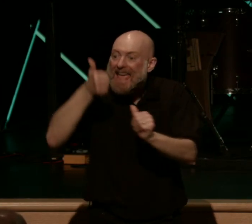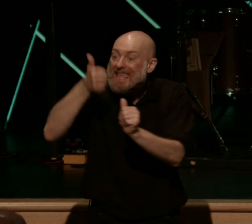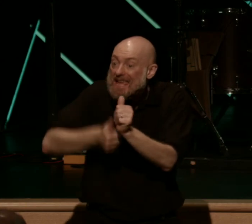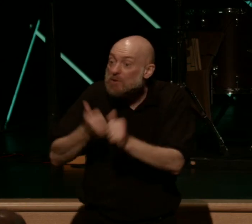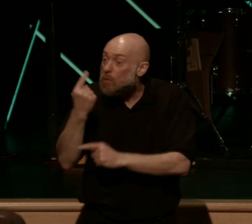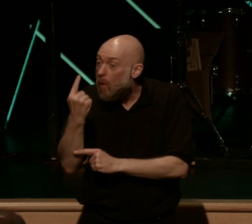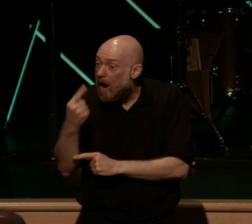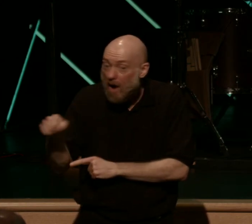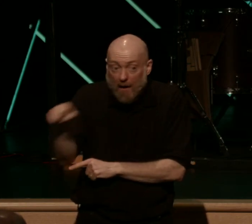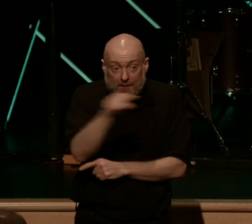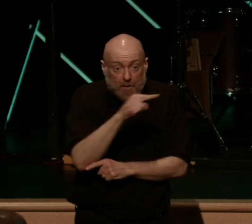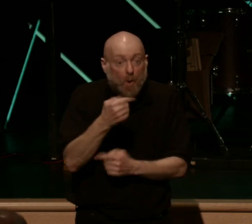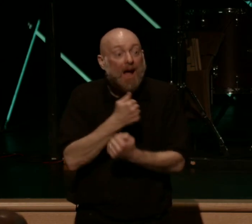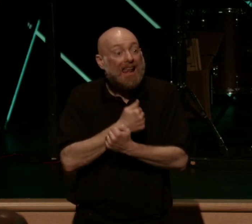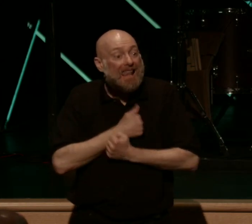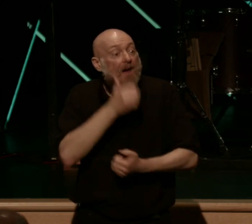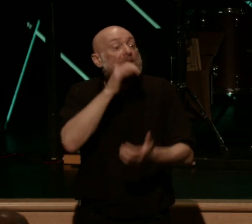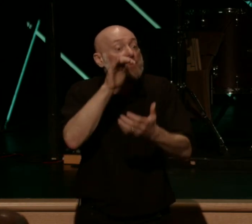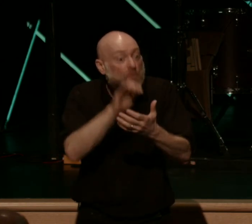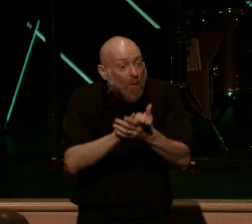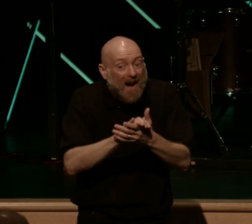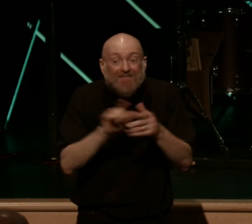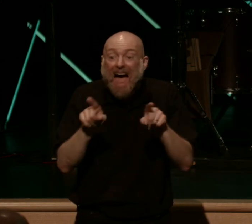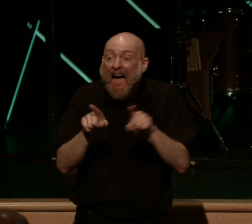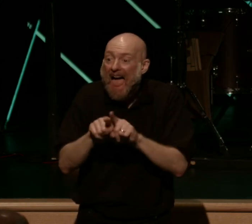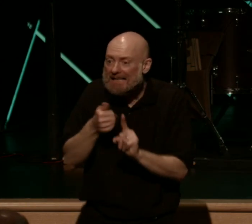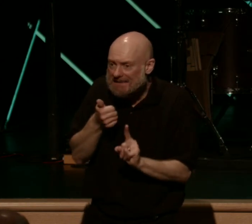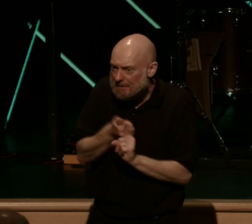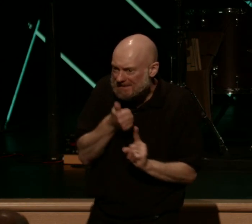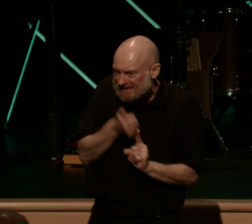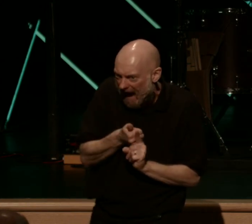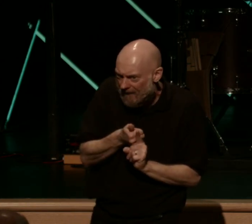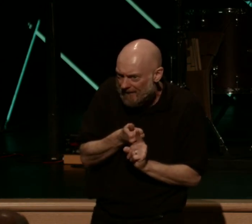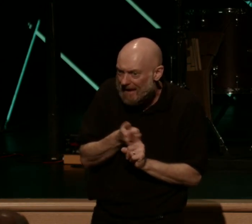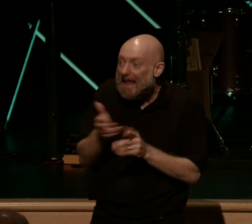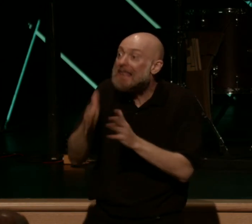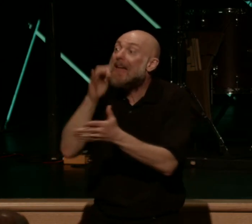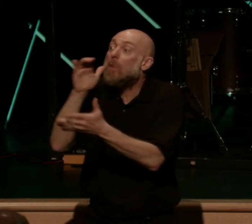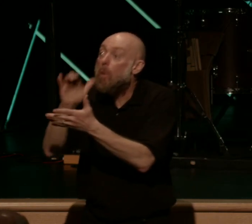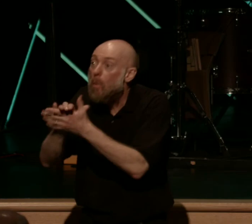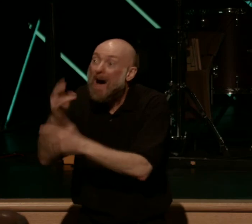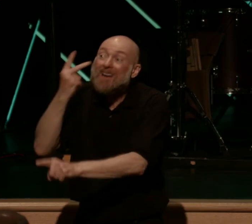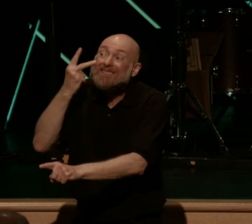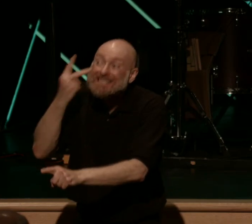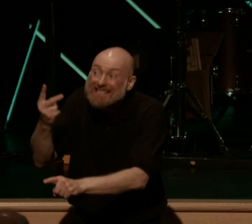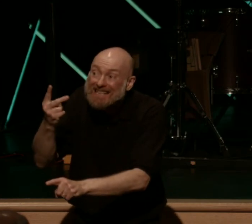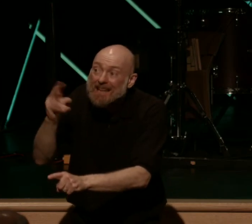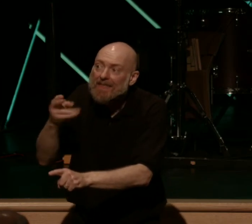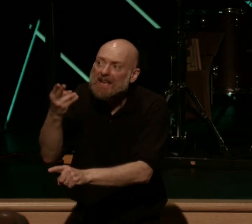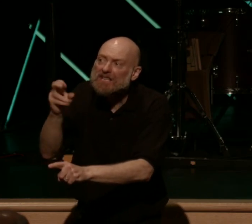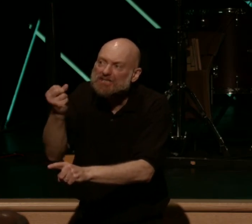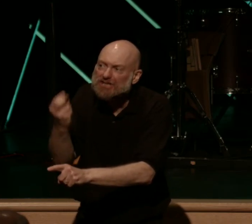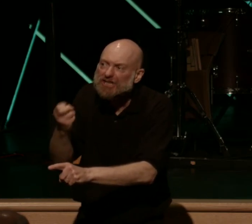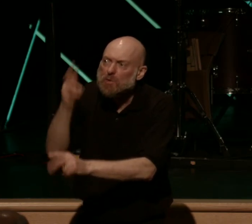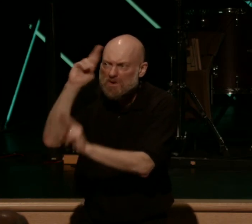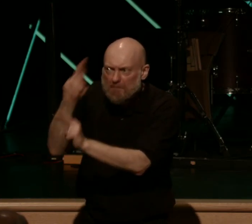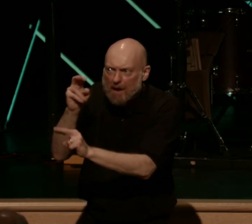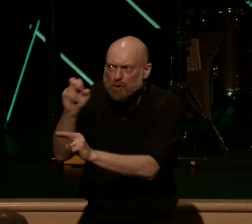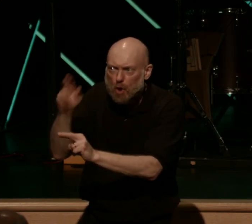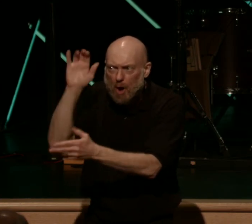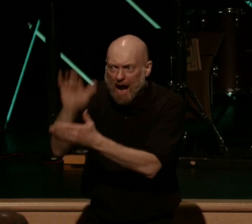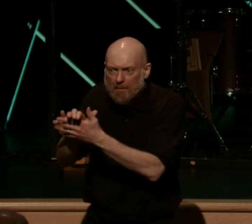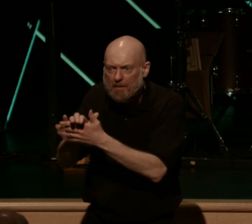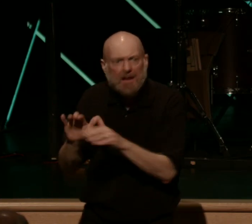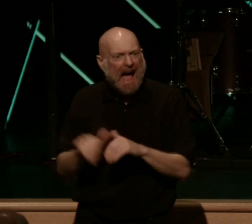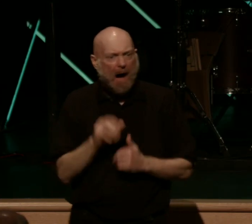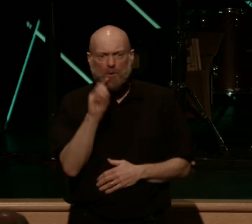one of you love his wife as himself, and let the wife see that she respects her husband. And